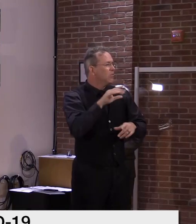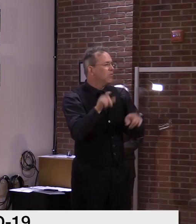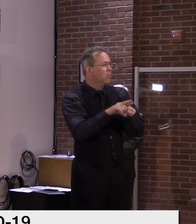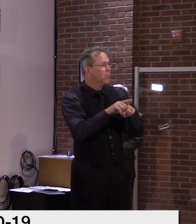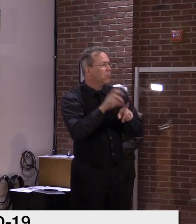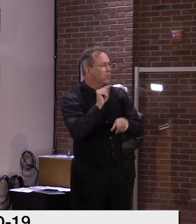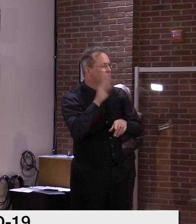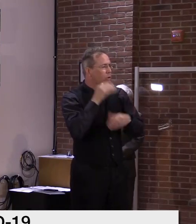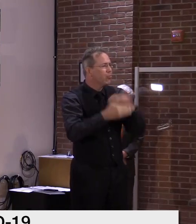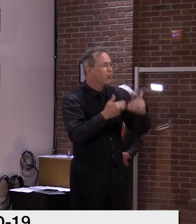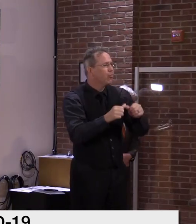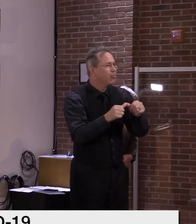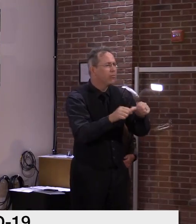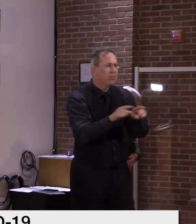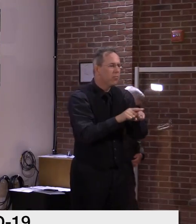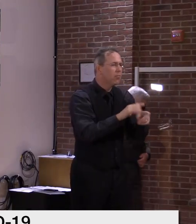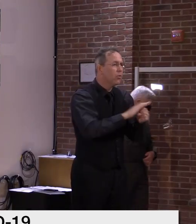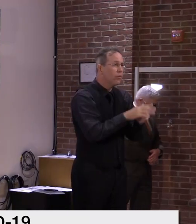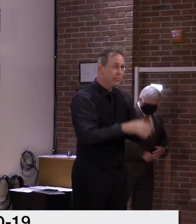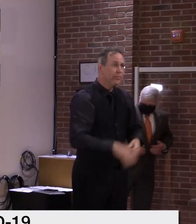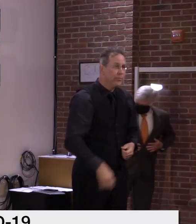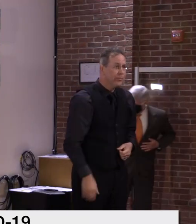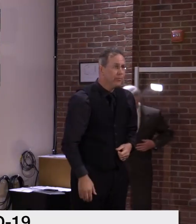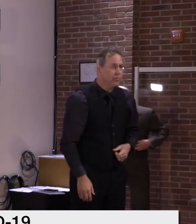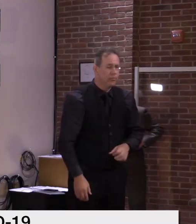Great, thank you very